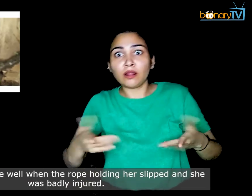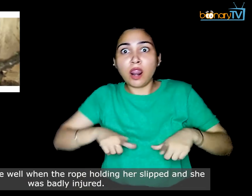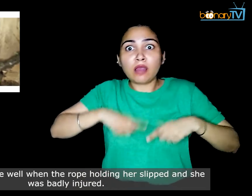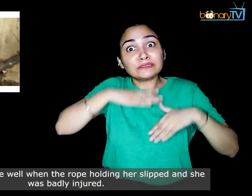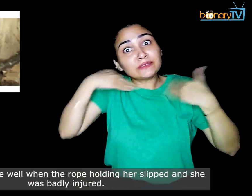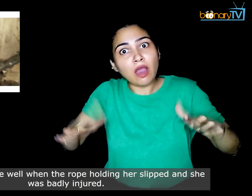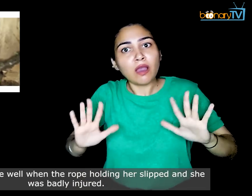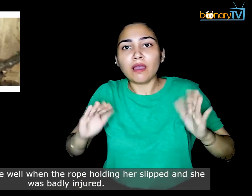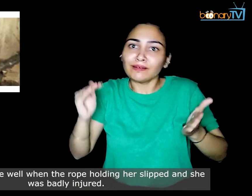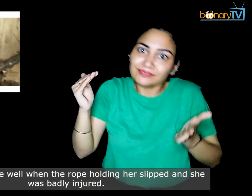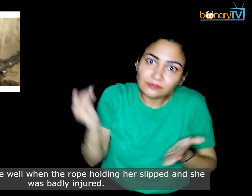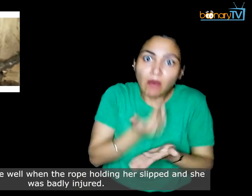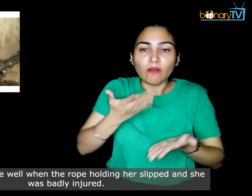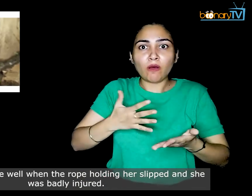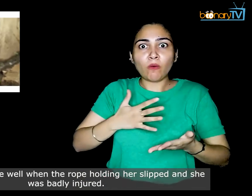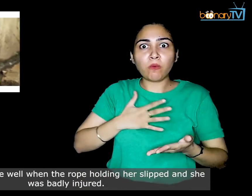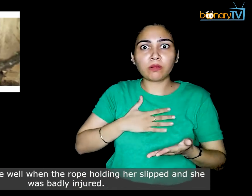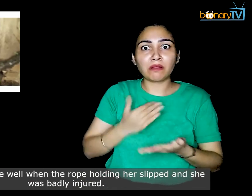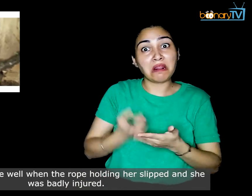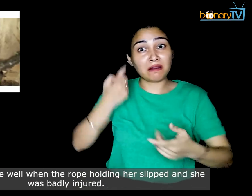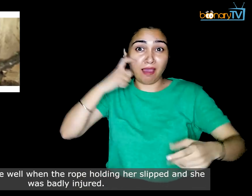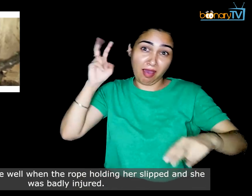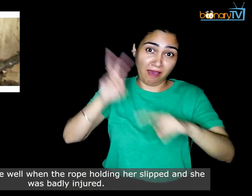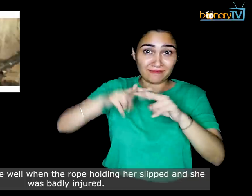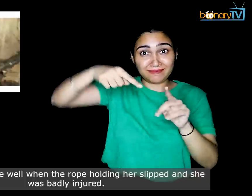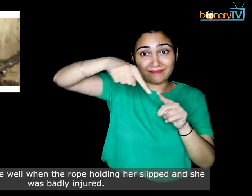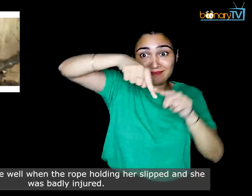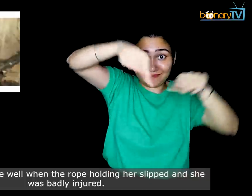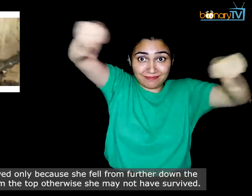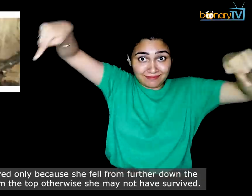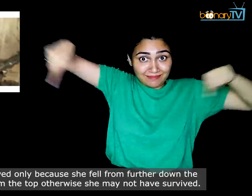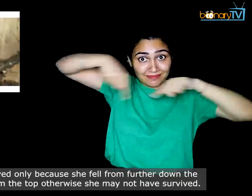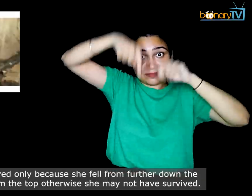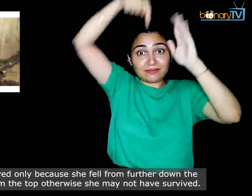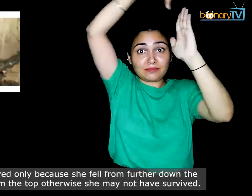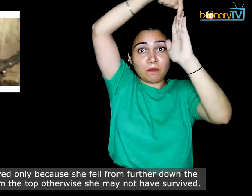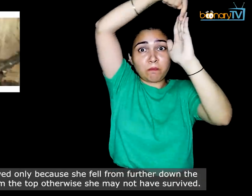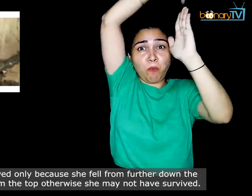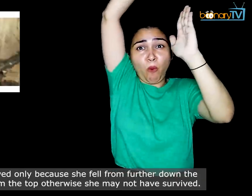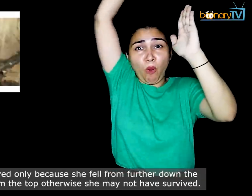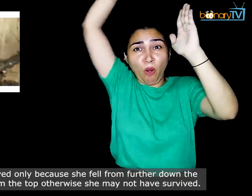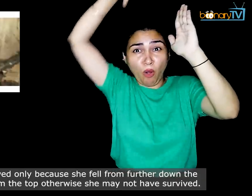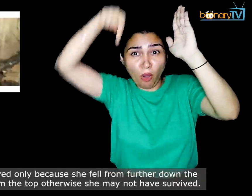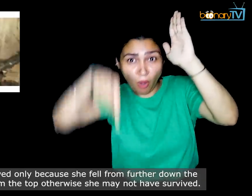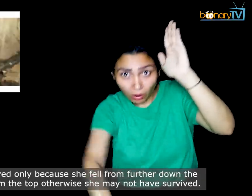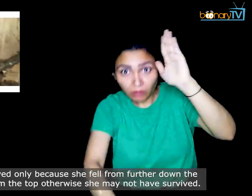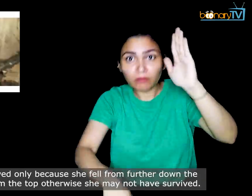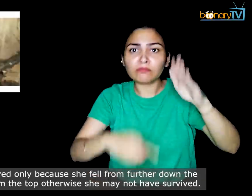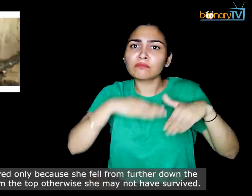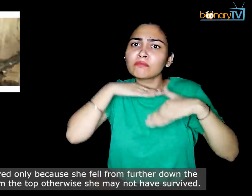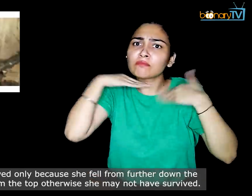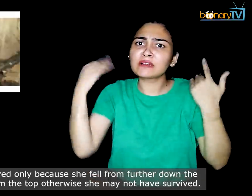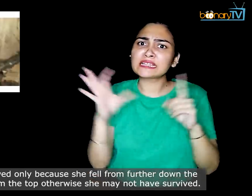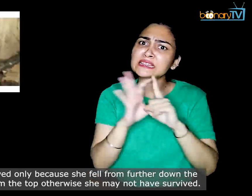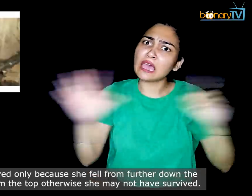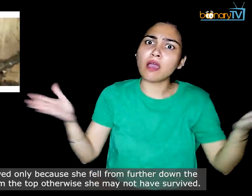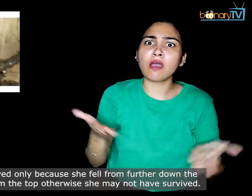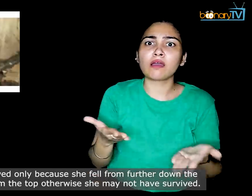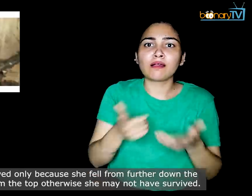holding her slipped and she was badly injured. Her life was saved only because she fell from further down the